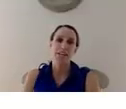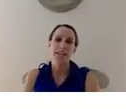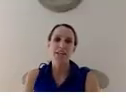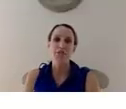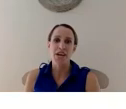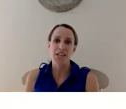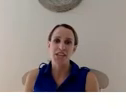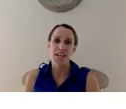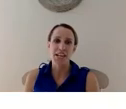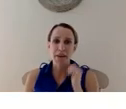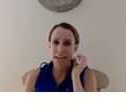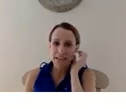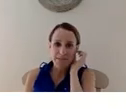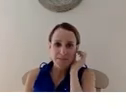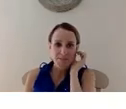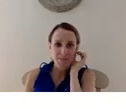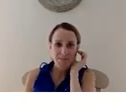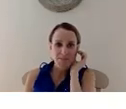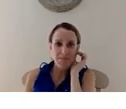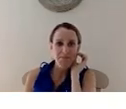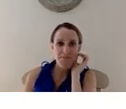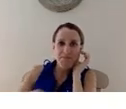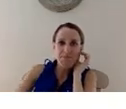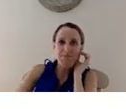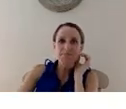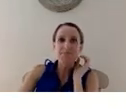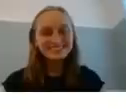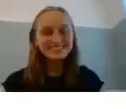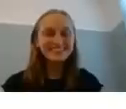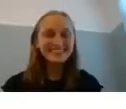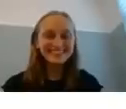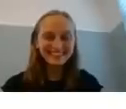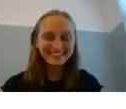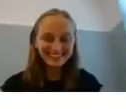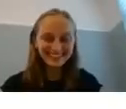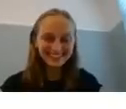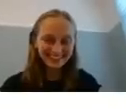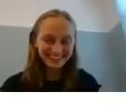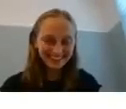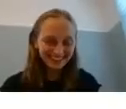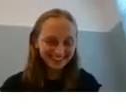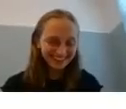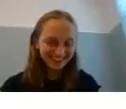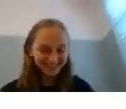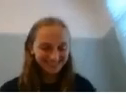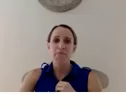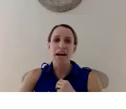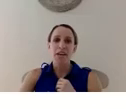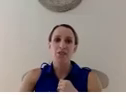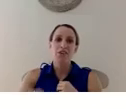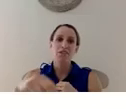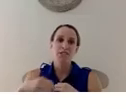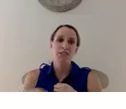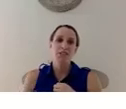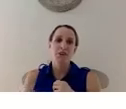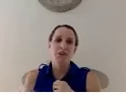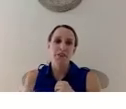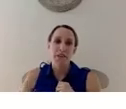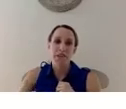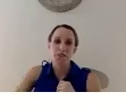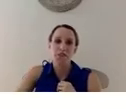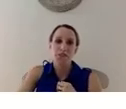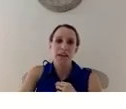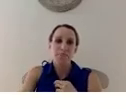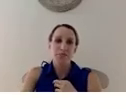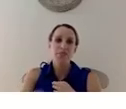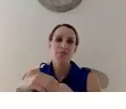important thank you for educating me thanks judy and this is from pat lore who's another one of